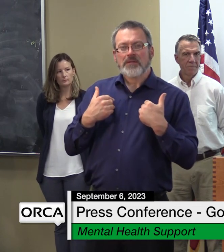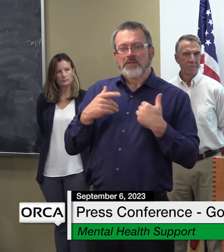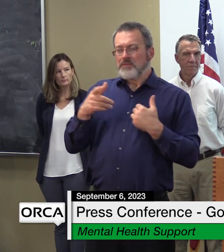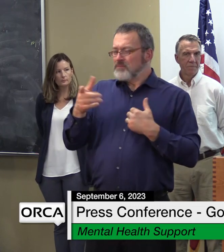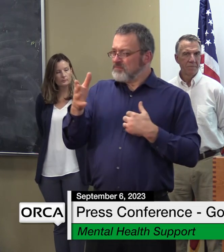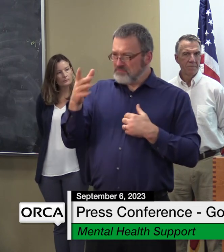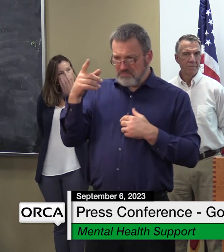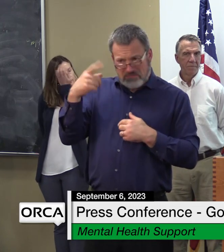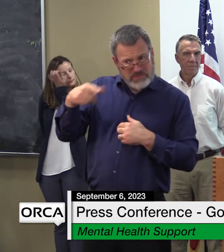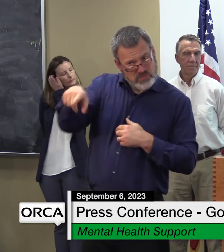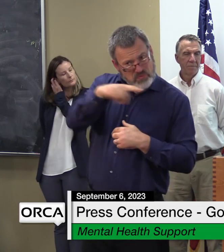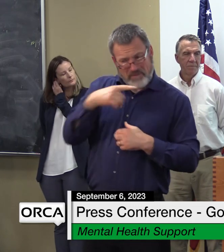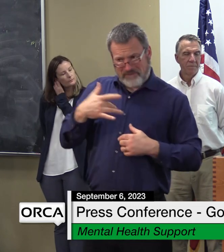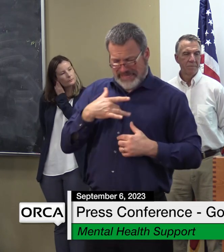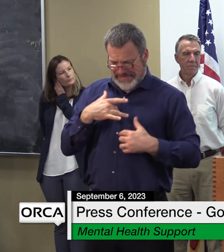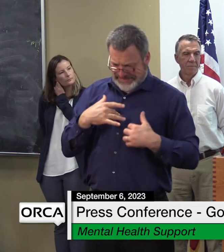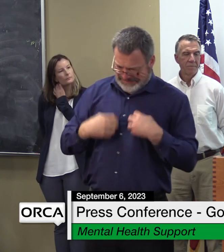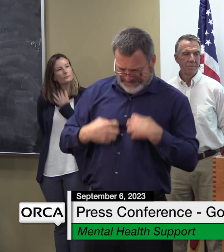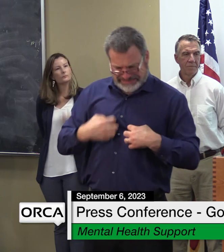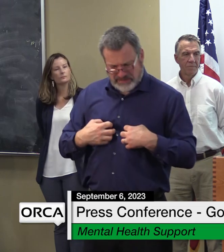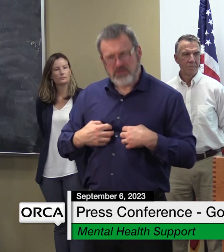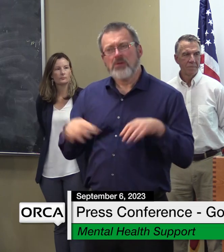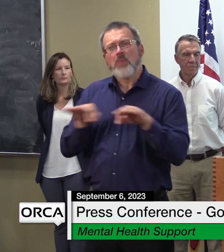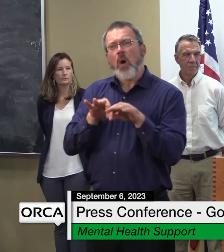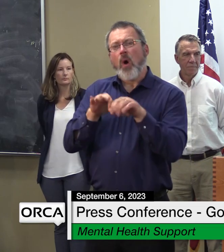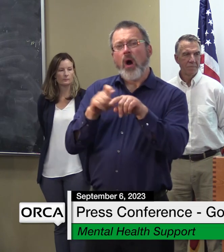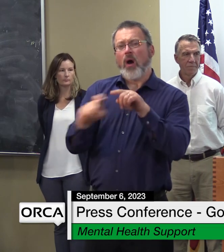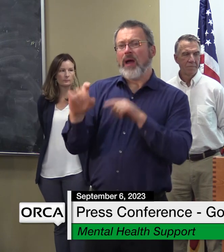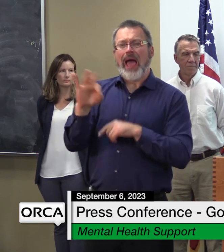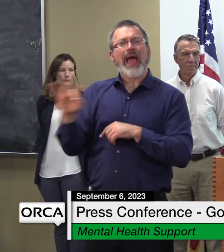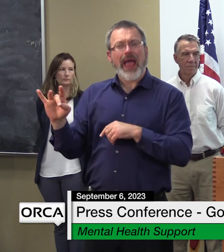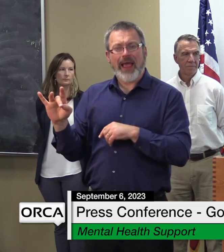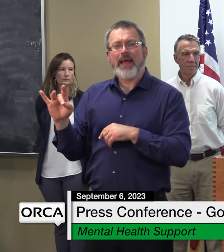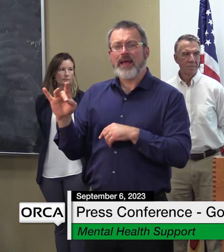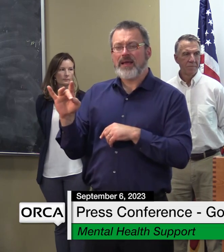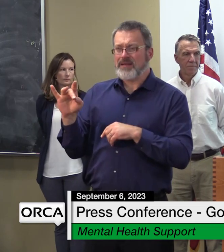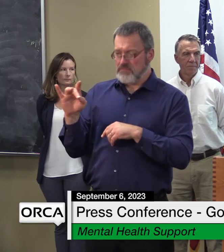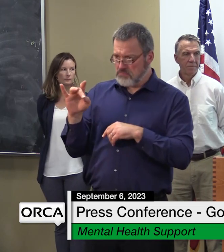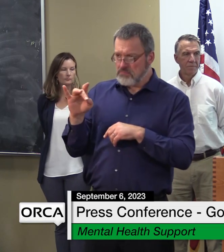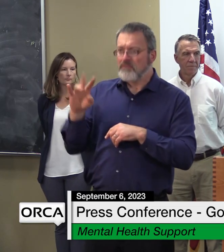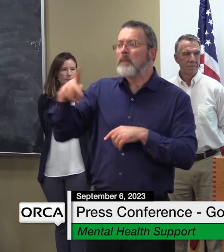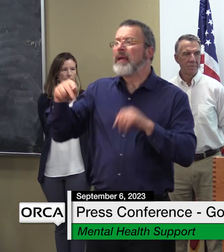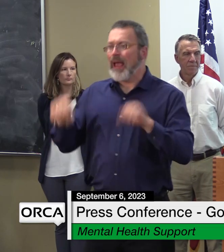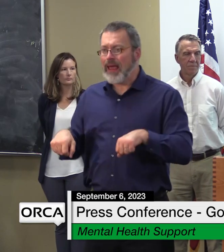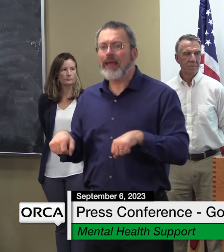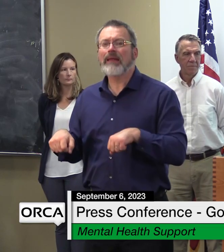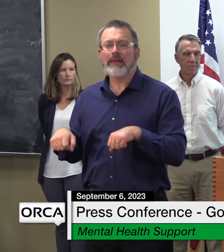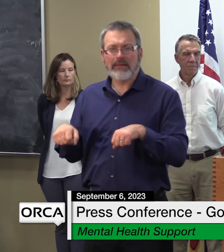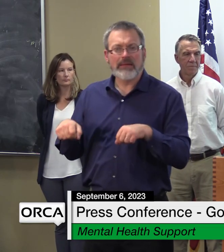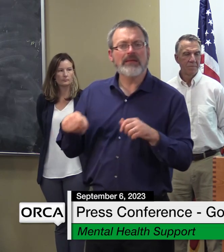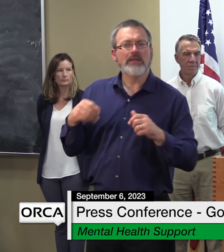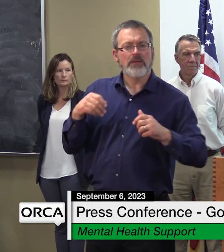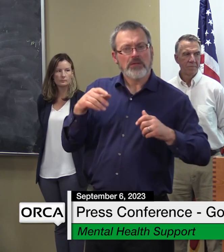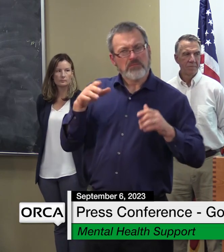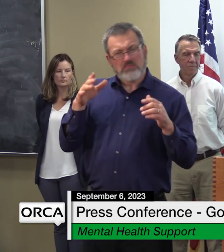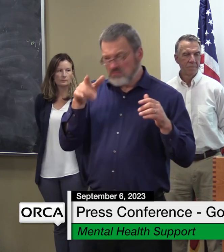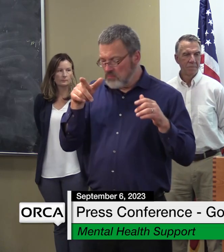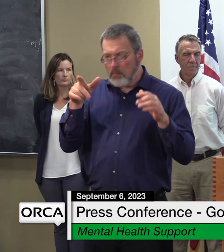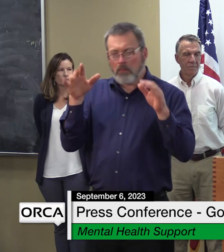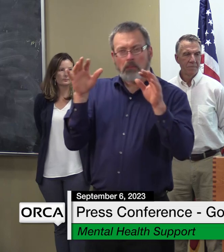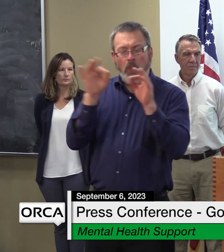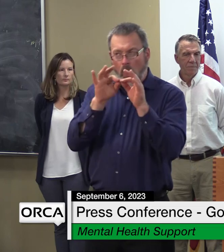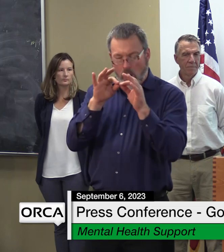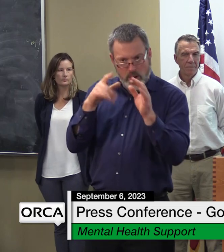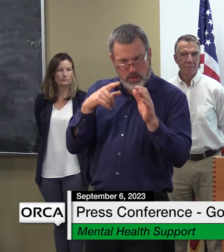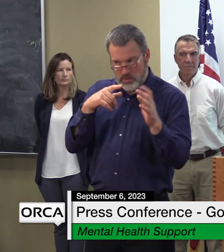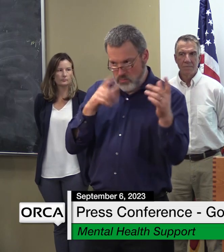you're calling on behalf of someone else, our first step is to always complete a safety assessment. We understand that even those reaching out